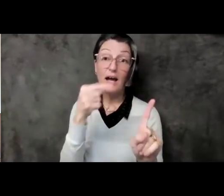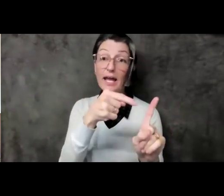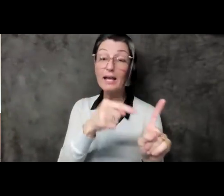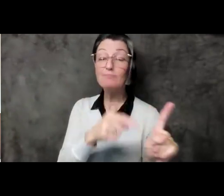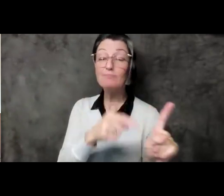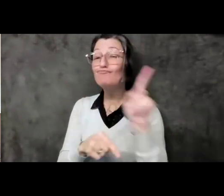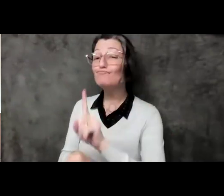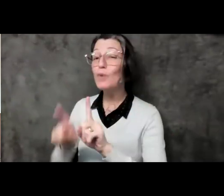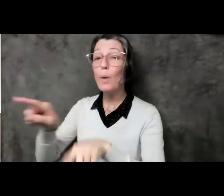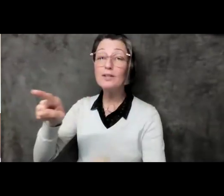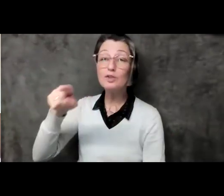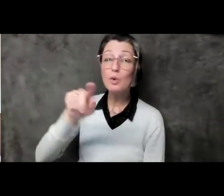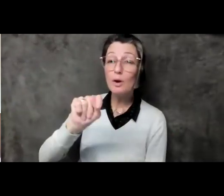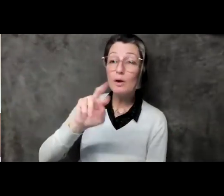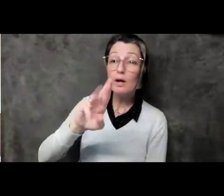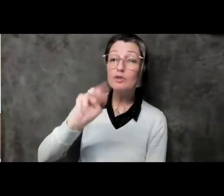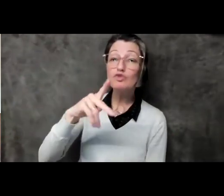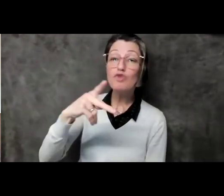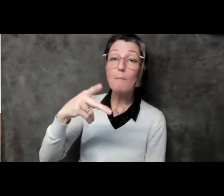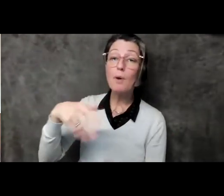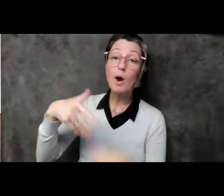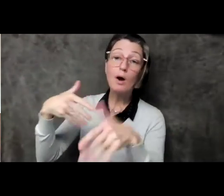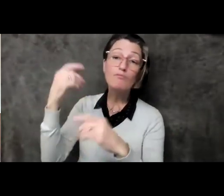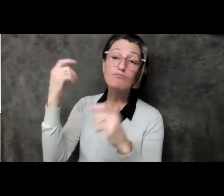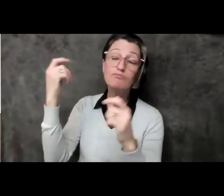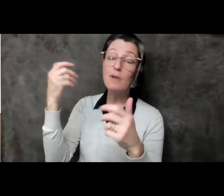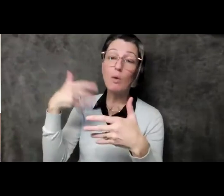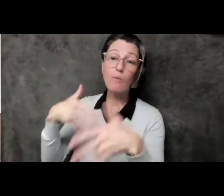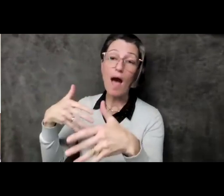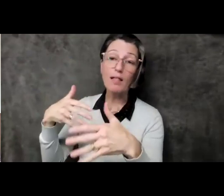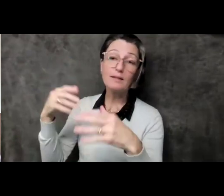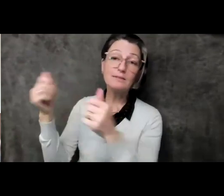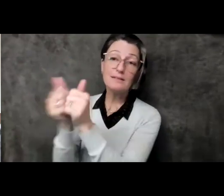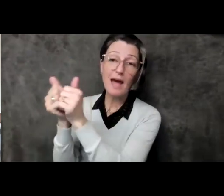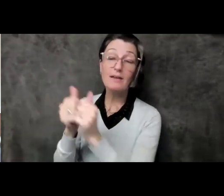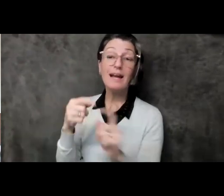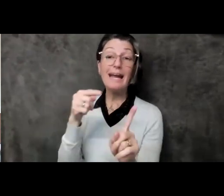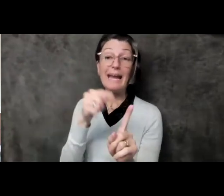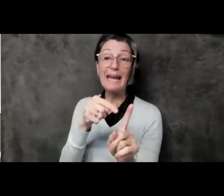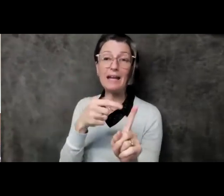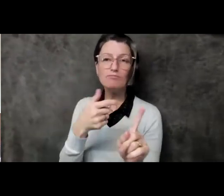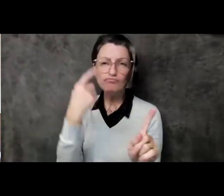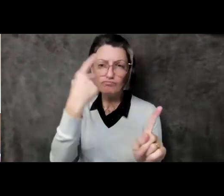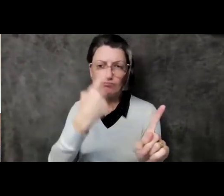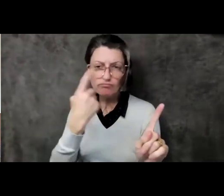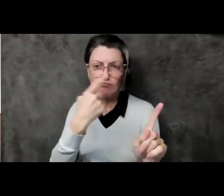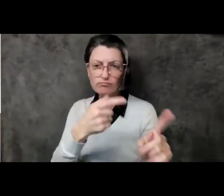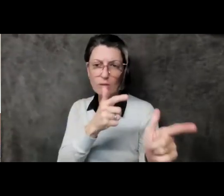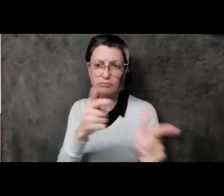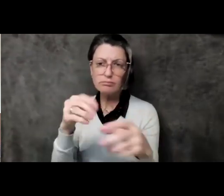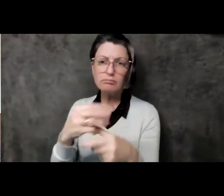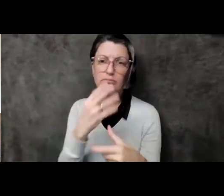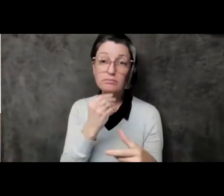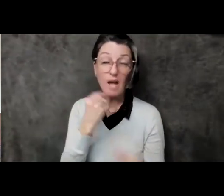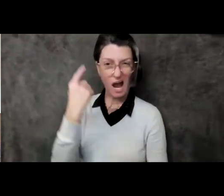of him casing out a synagogue back in April. I wonder if the cops will stop by Burger King and grab him a snack like they did